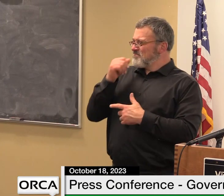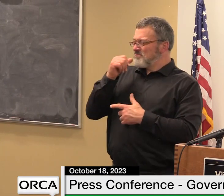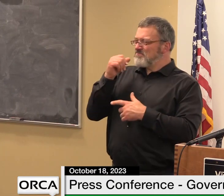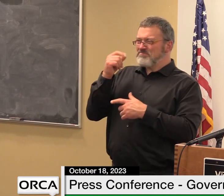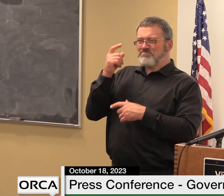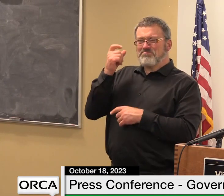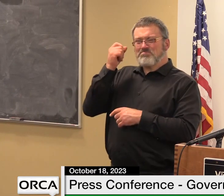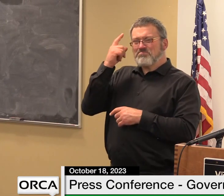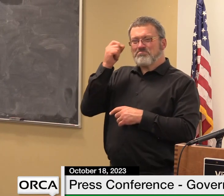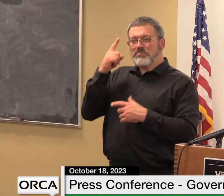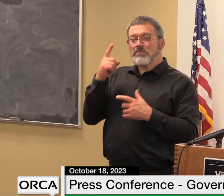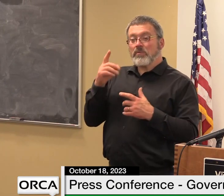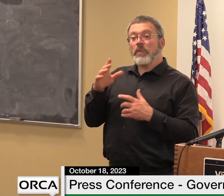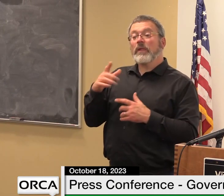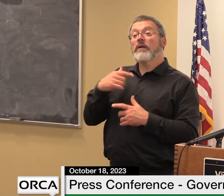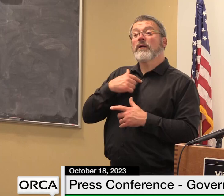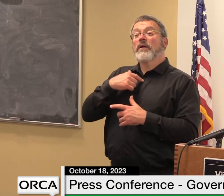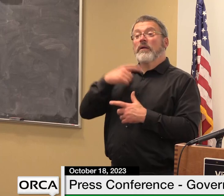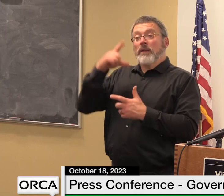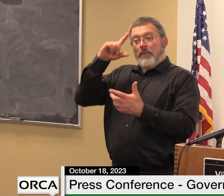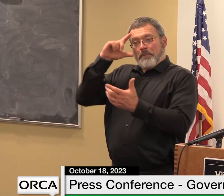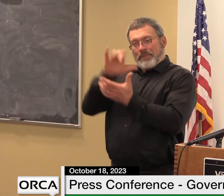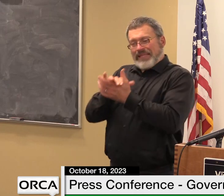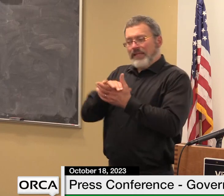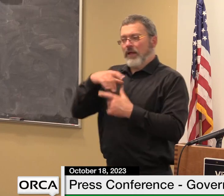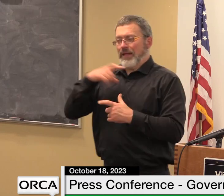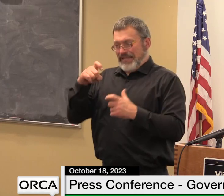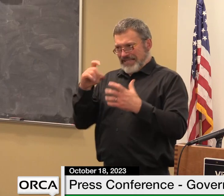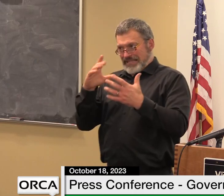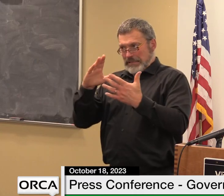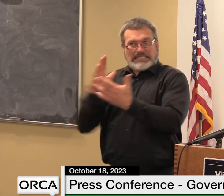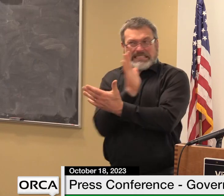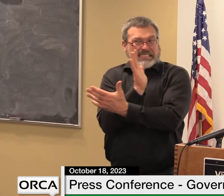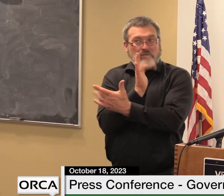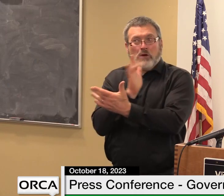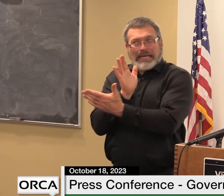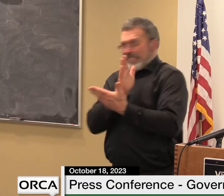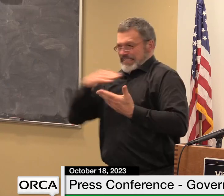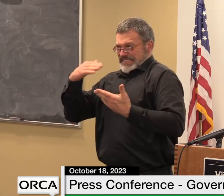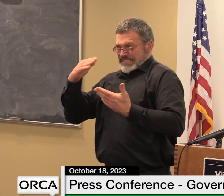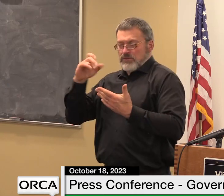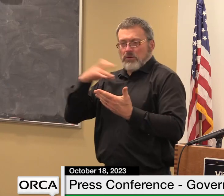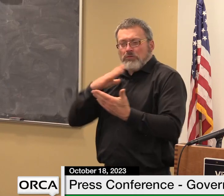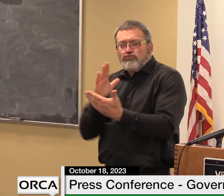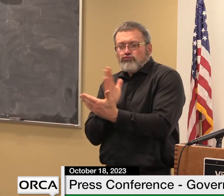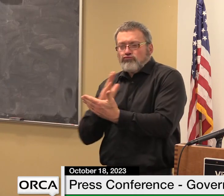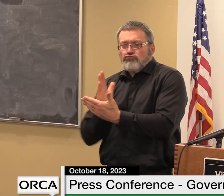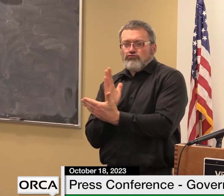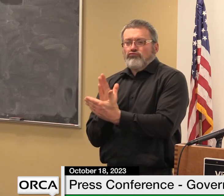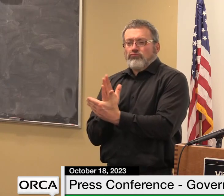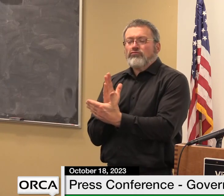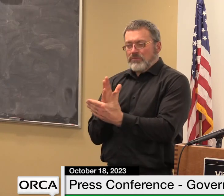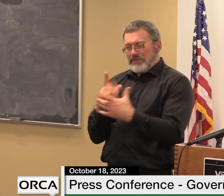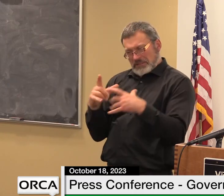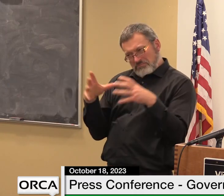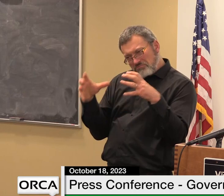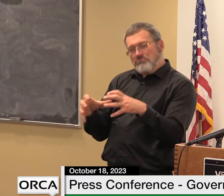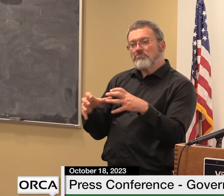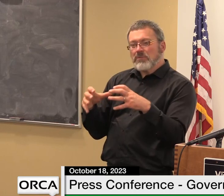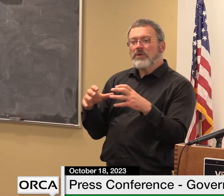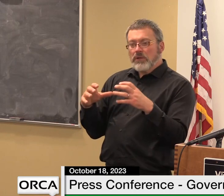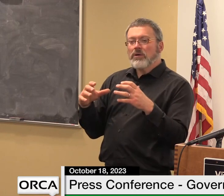that we need more centrists and moderates involved in politics on both sides of the aisle. And it's going to